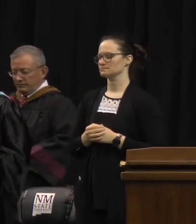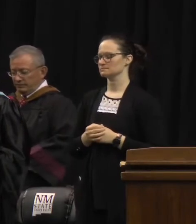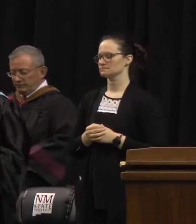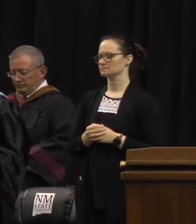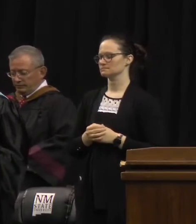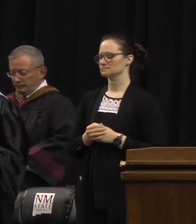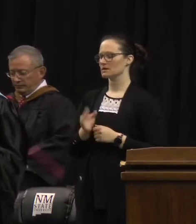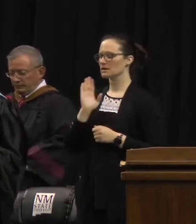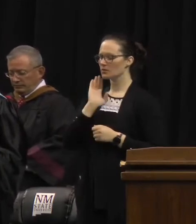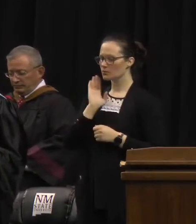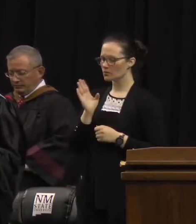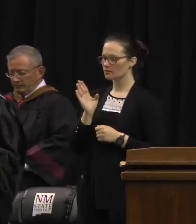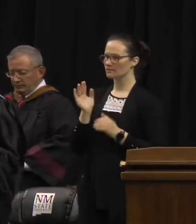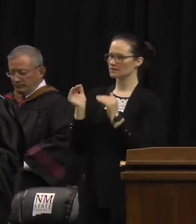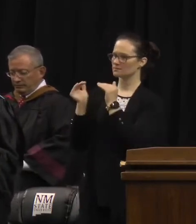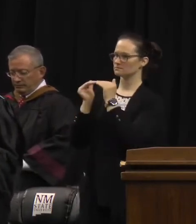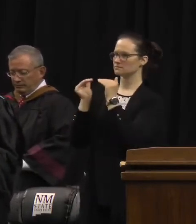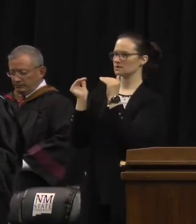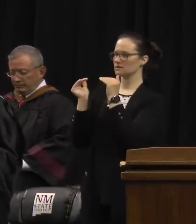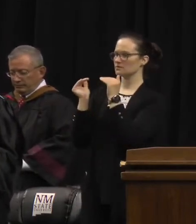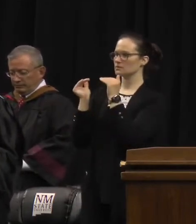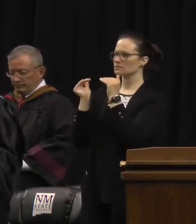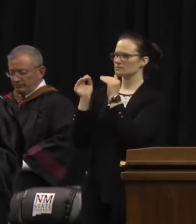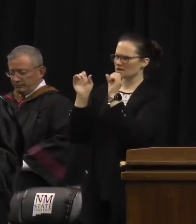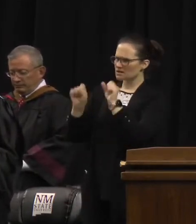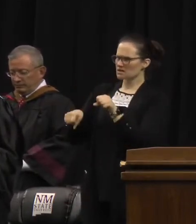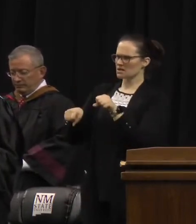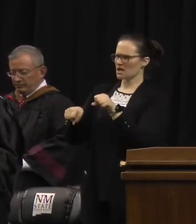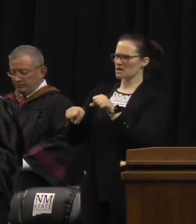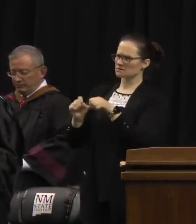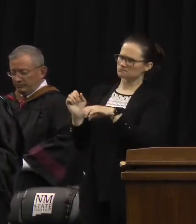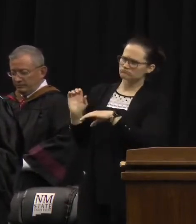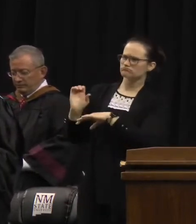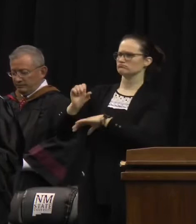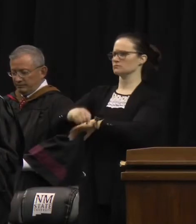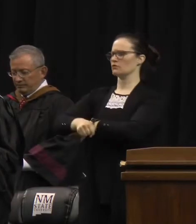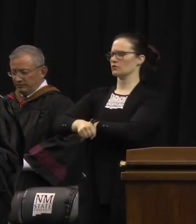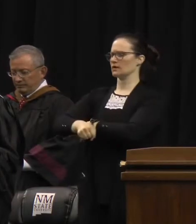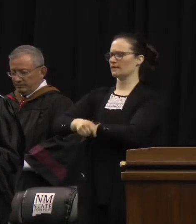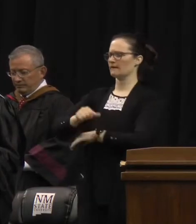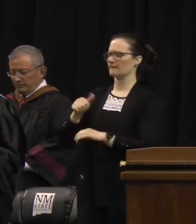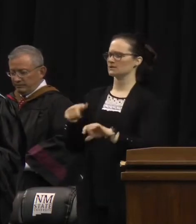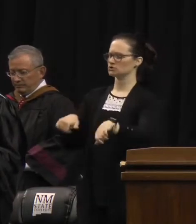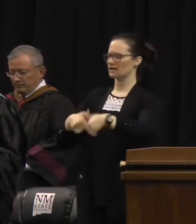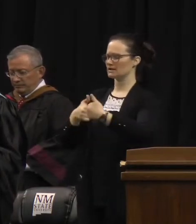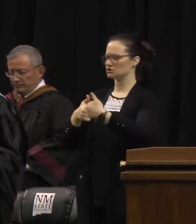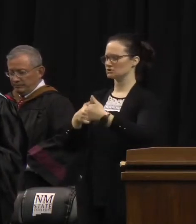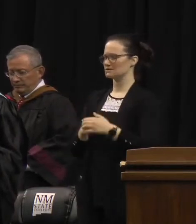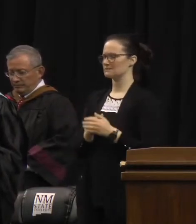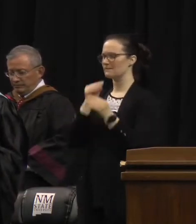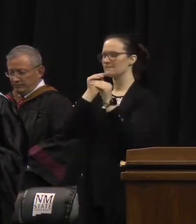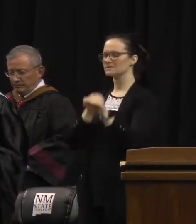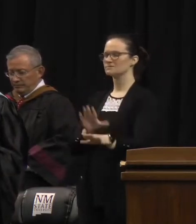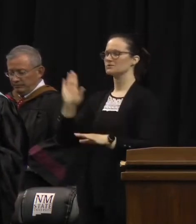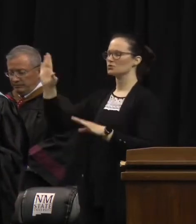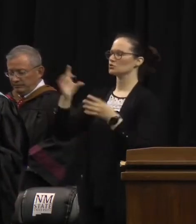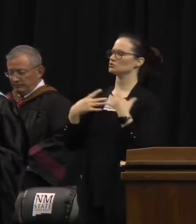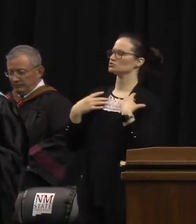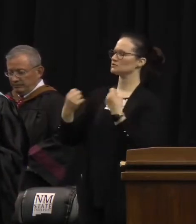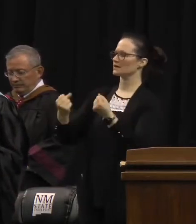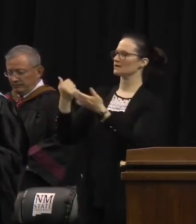they will be more than equal to these challenges. Bless them with your strength and your